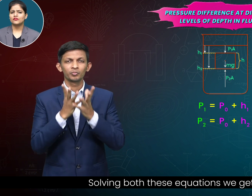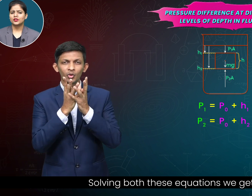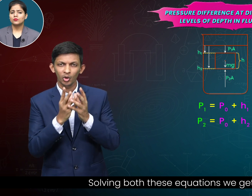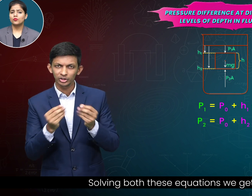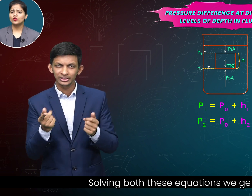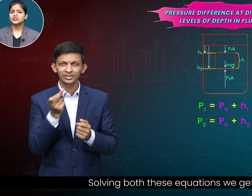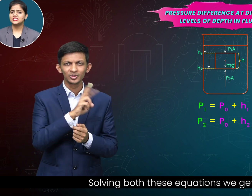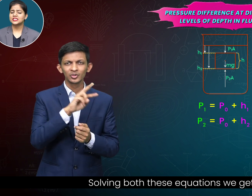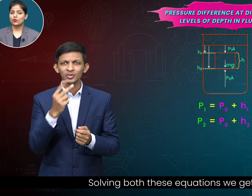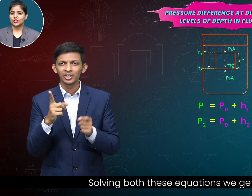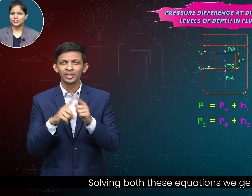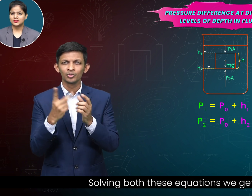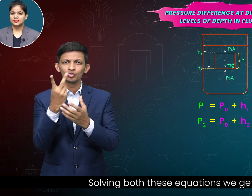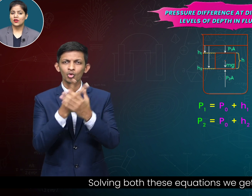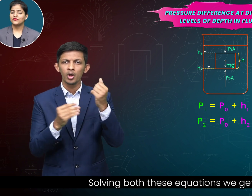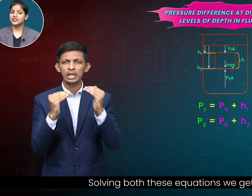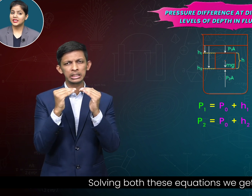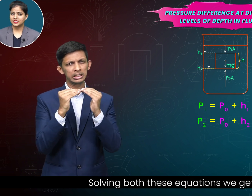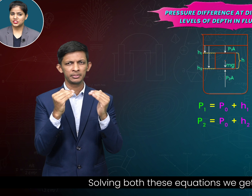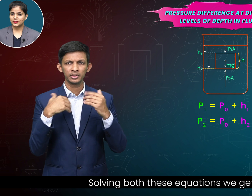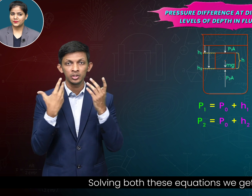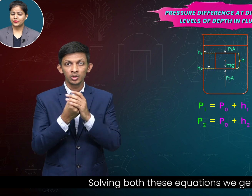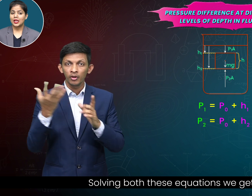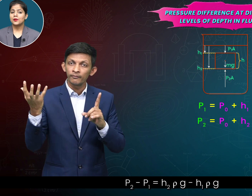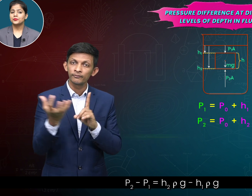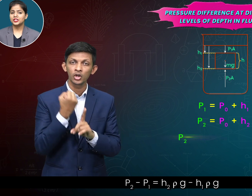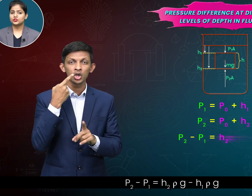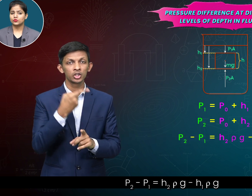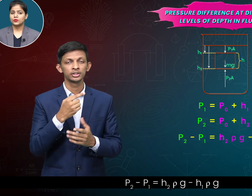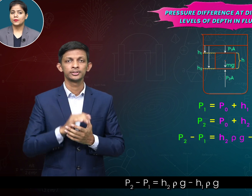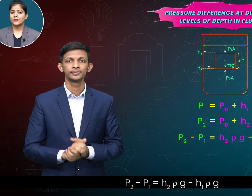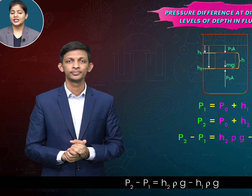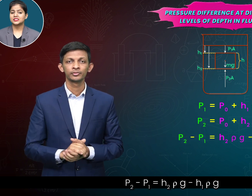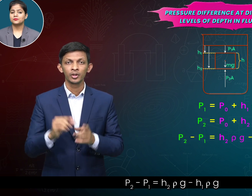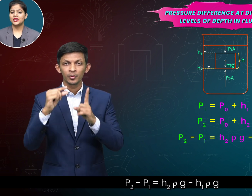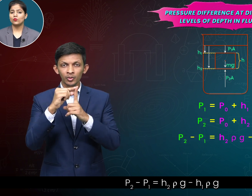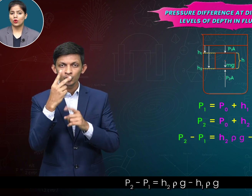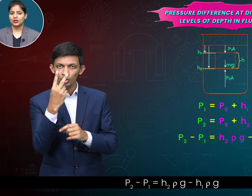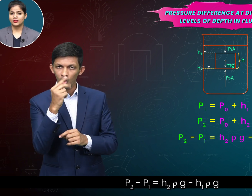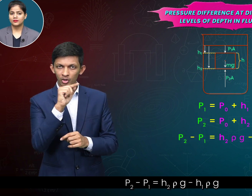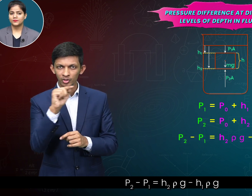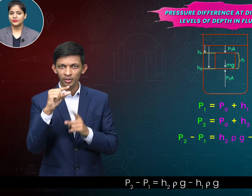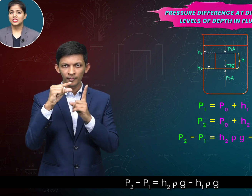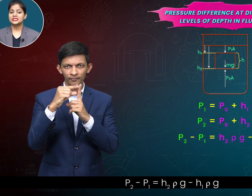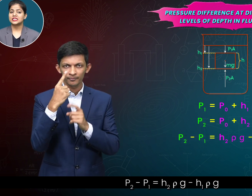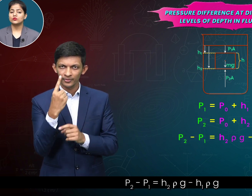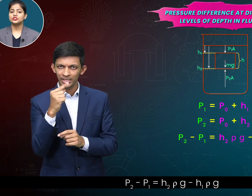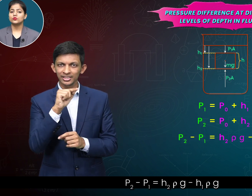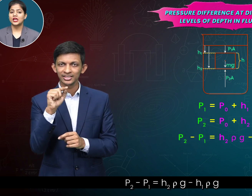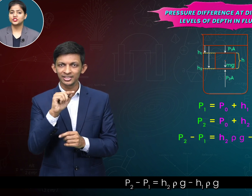Solving both these equations, we get P2 minus P1 is equal to